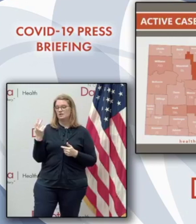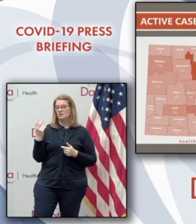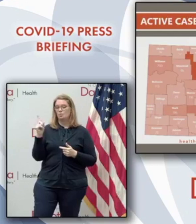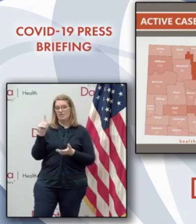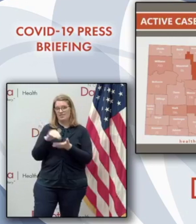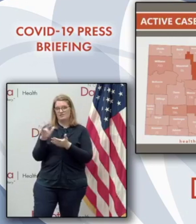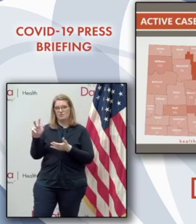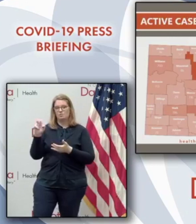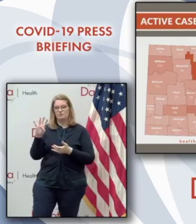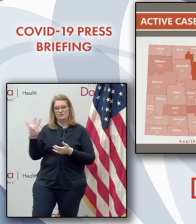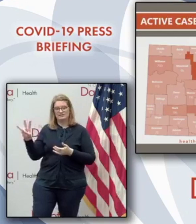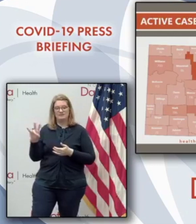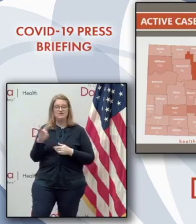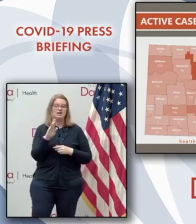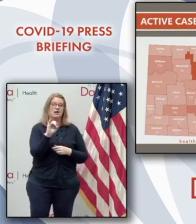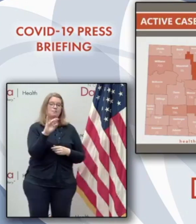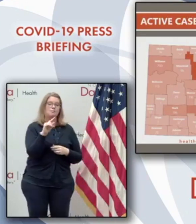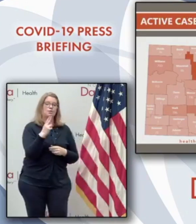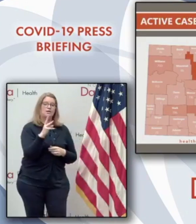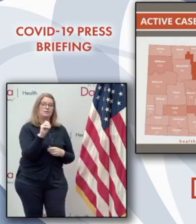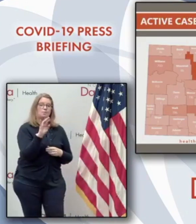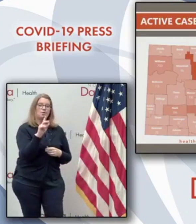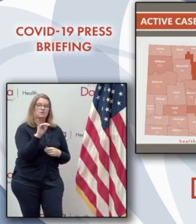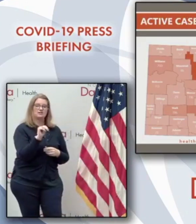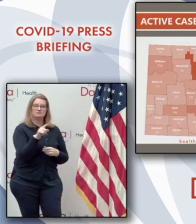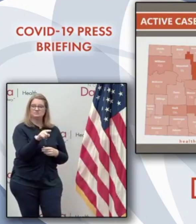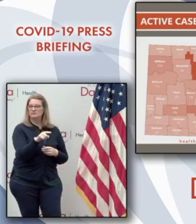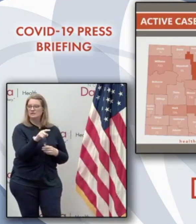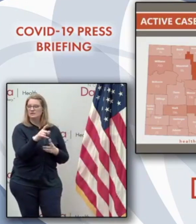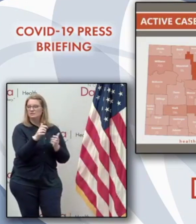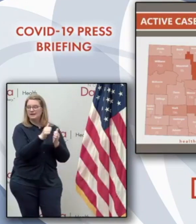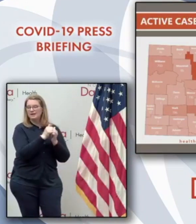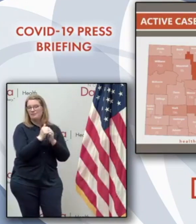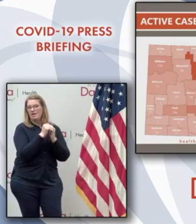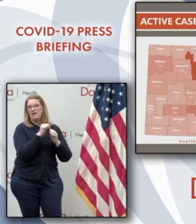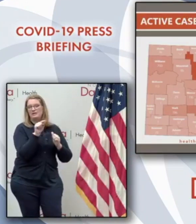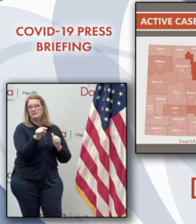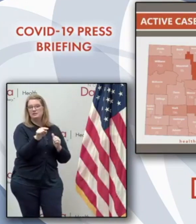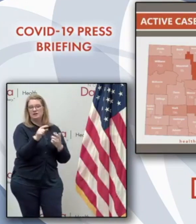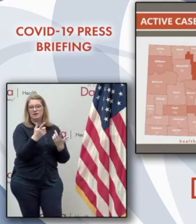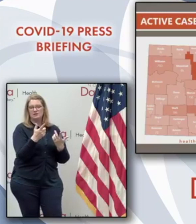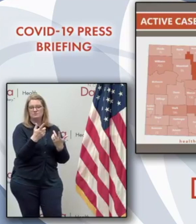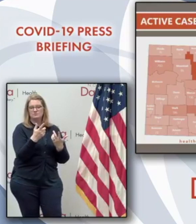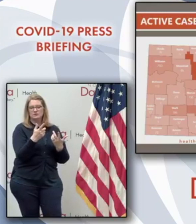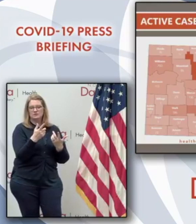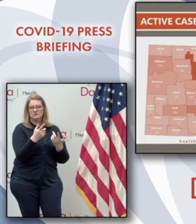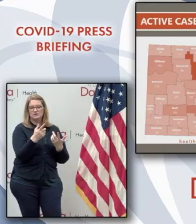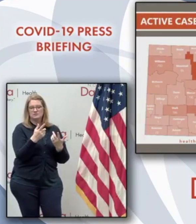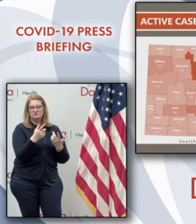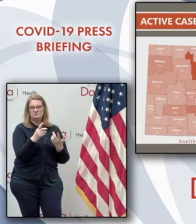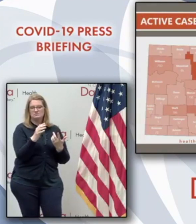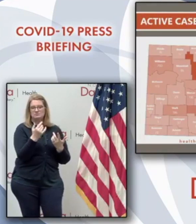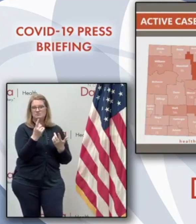1347 and Burley Morton being very similar combined, almost identical in that